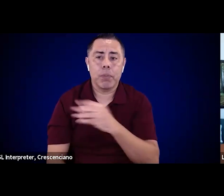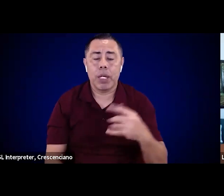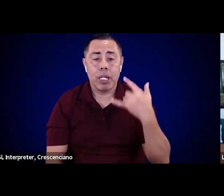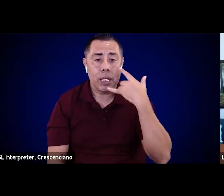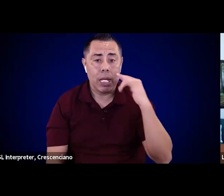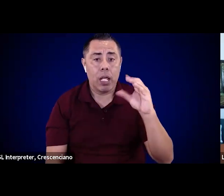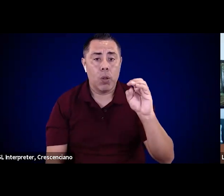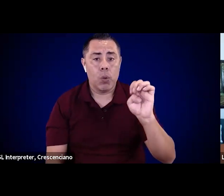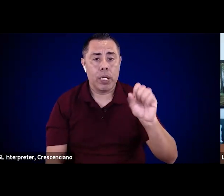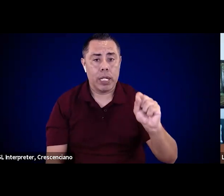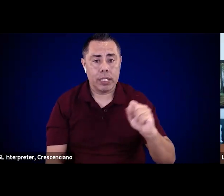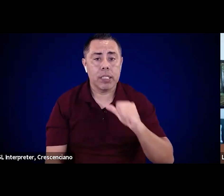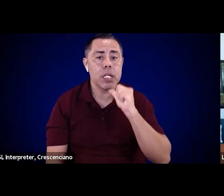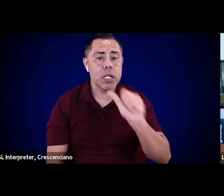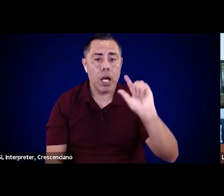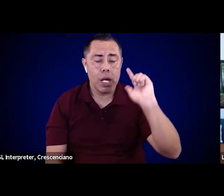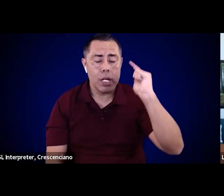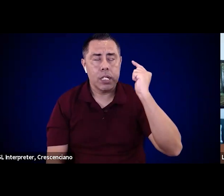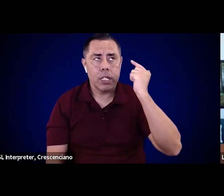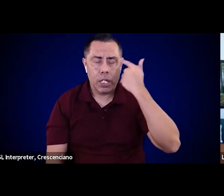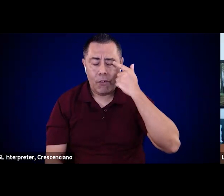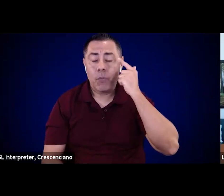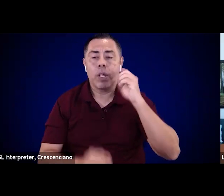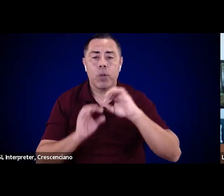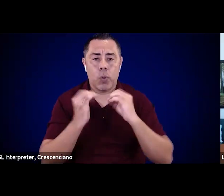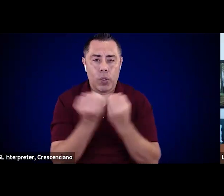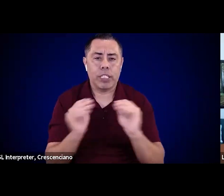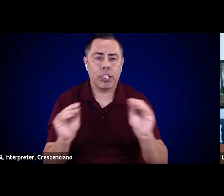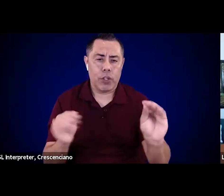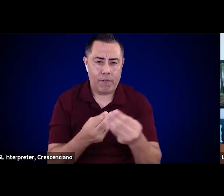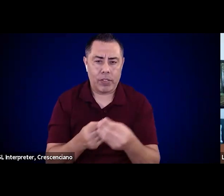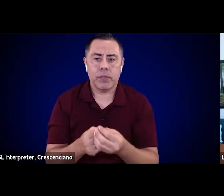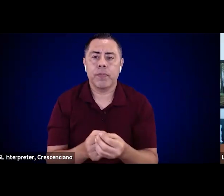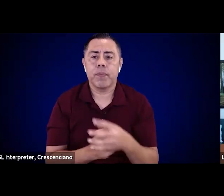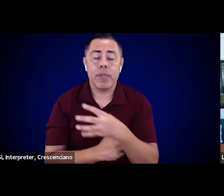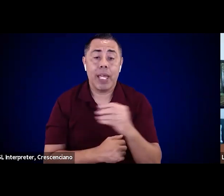and Community-Based Organizations Office, and others.